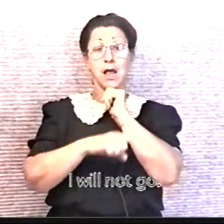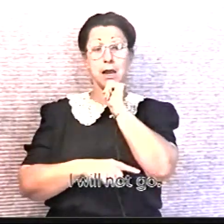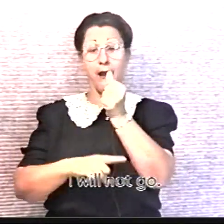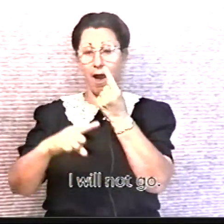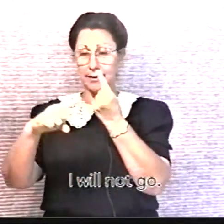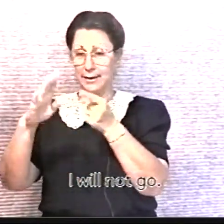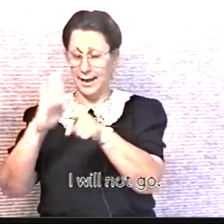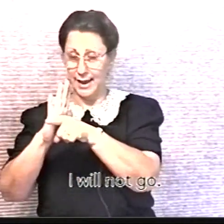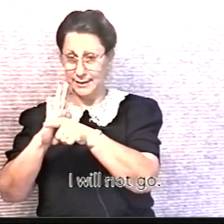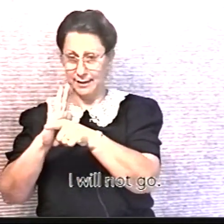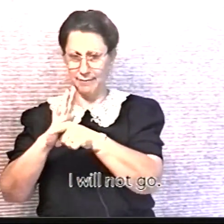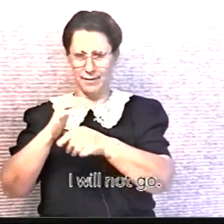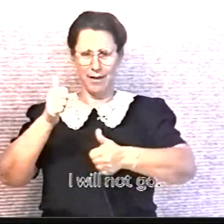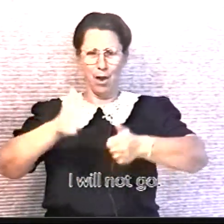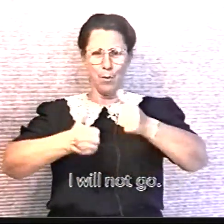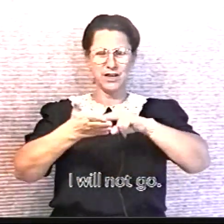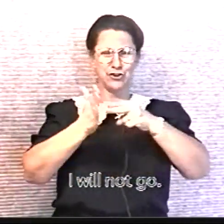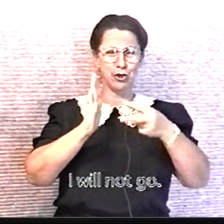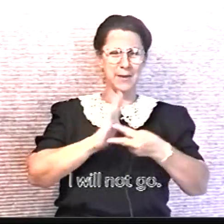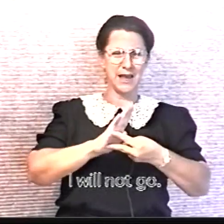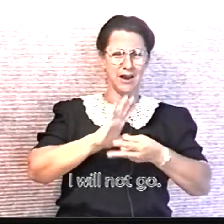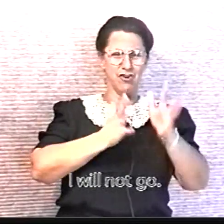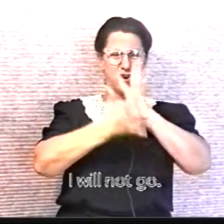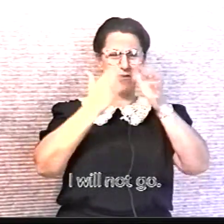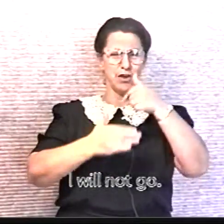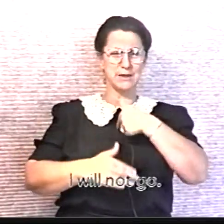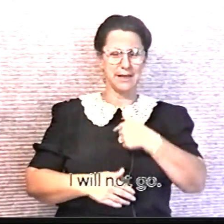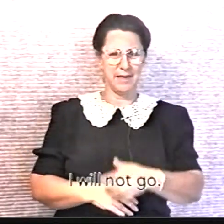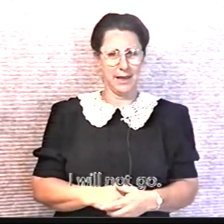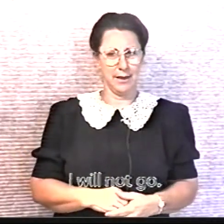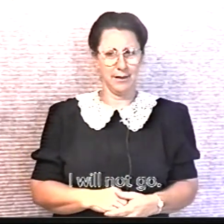not negative. Which do you mean? You're confusing me.